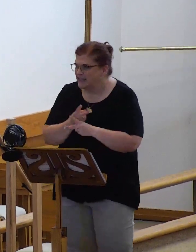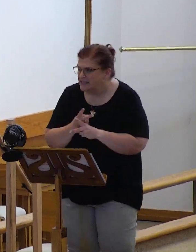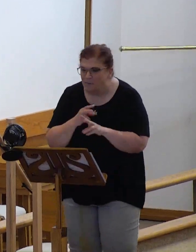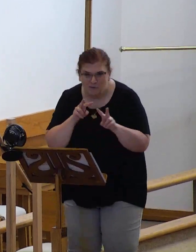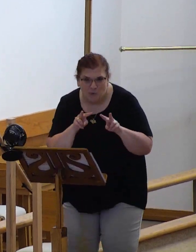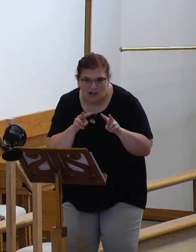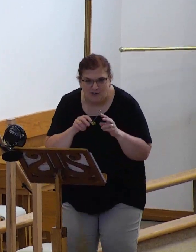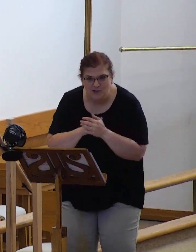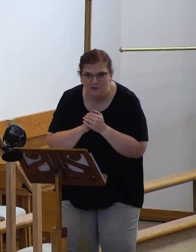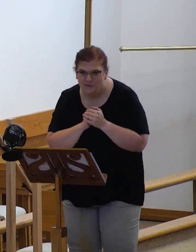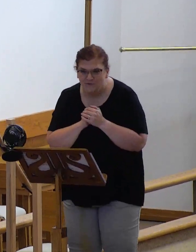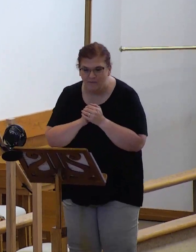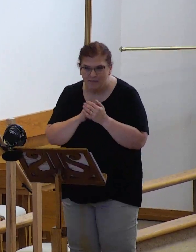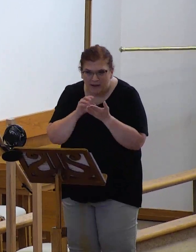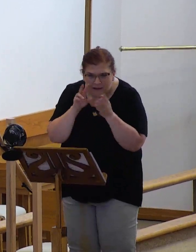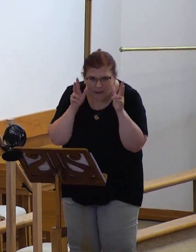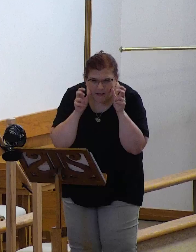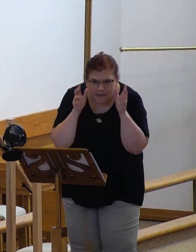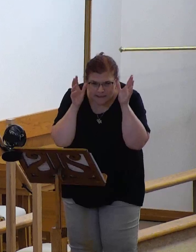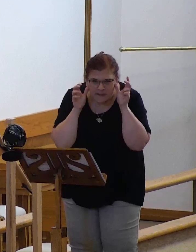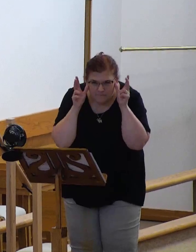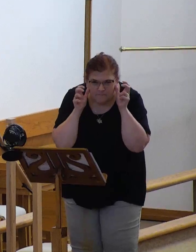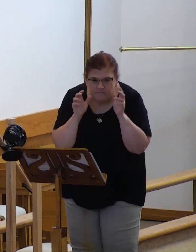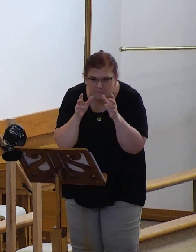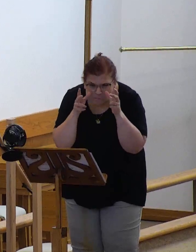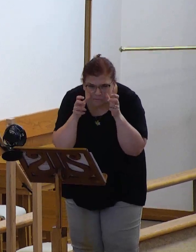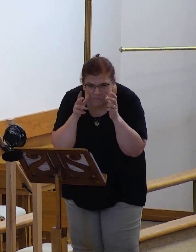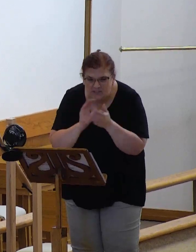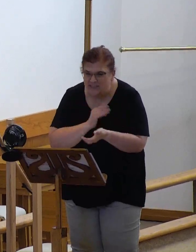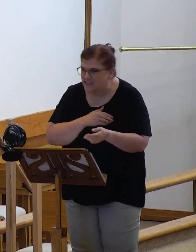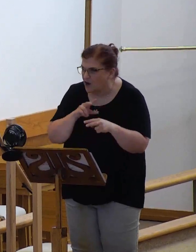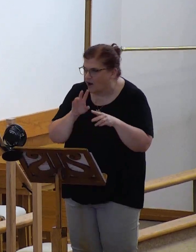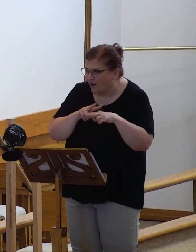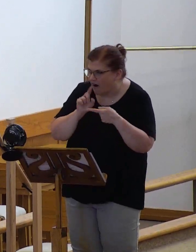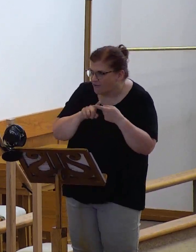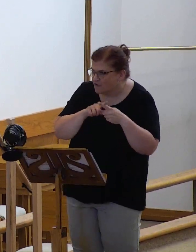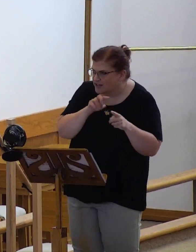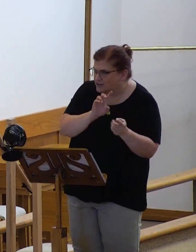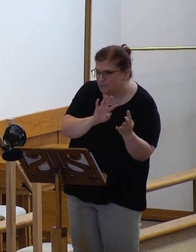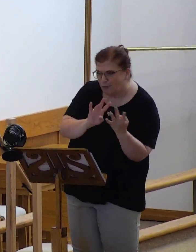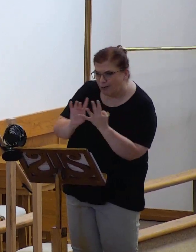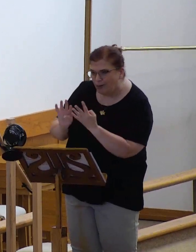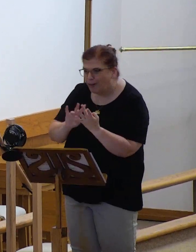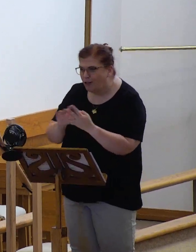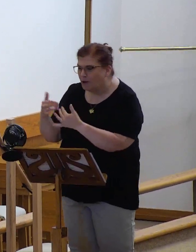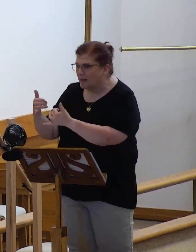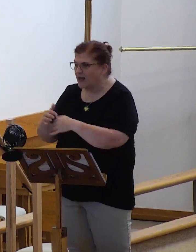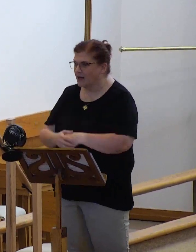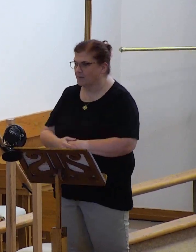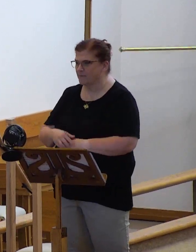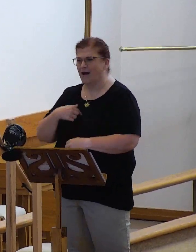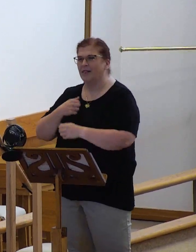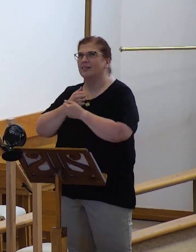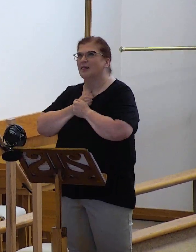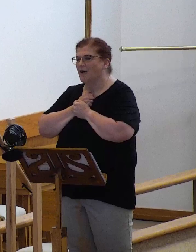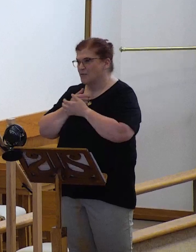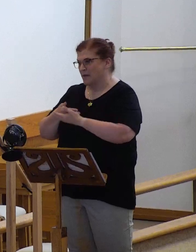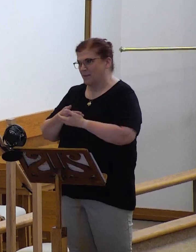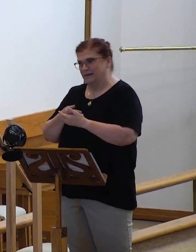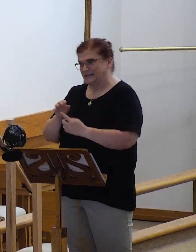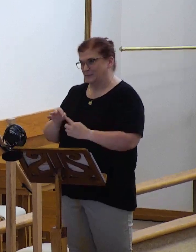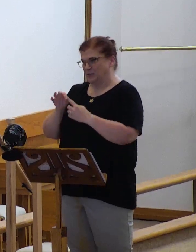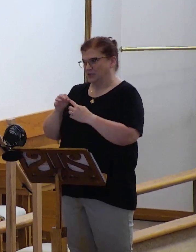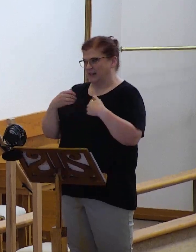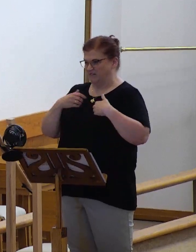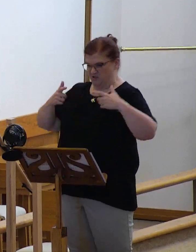watch and to listen as our little friends go by on their way to play. I love the infants especially. They ride